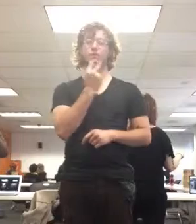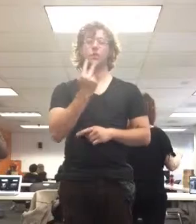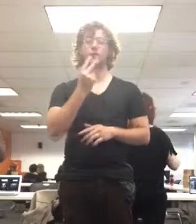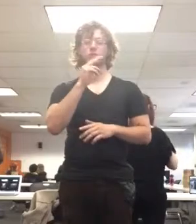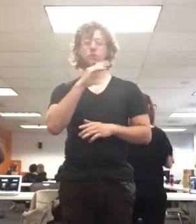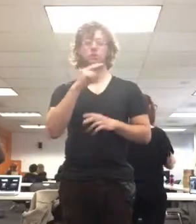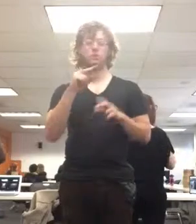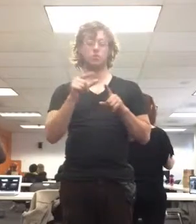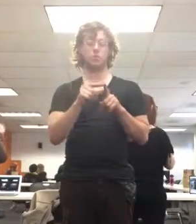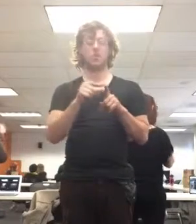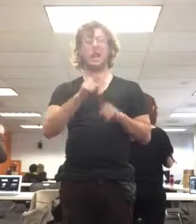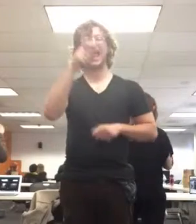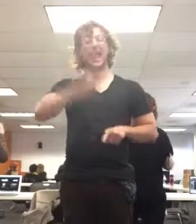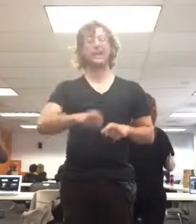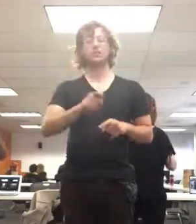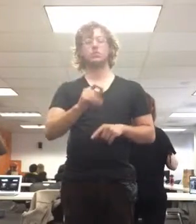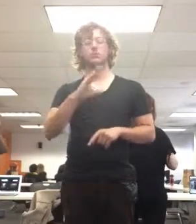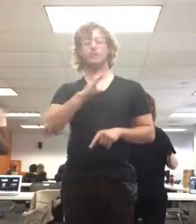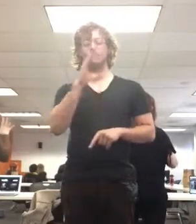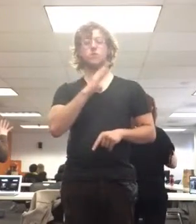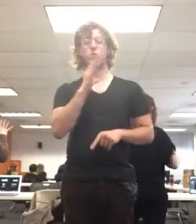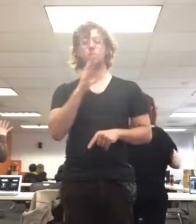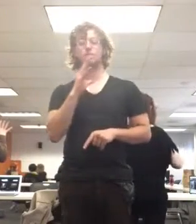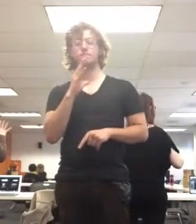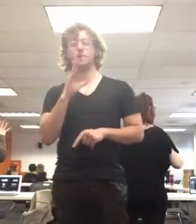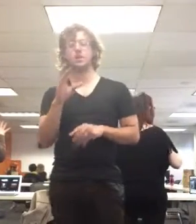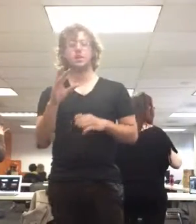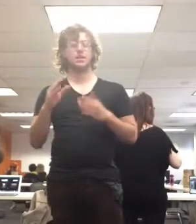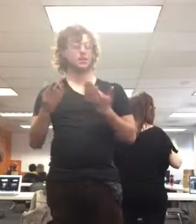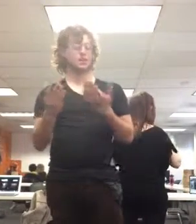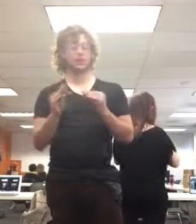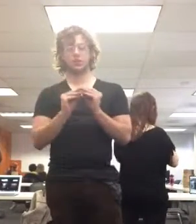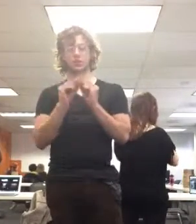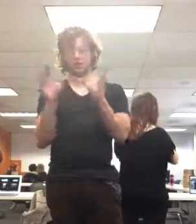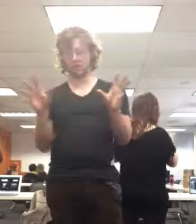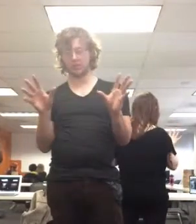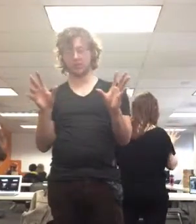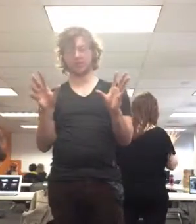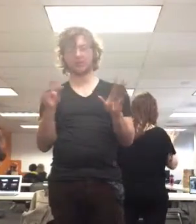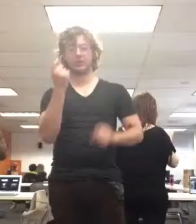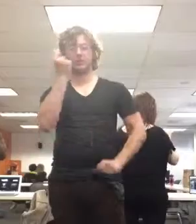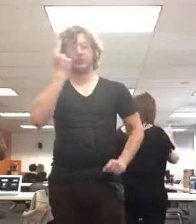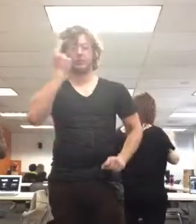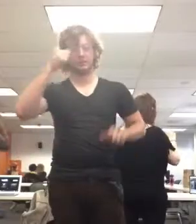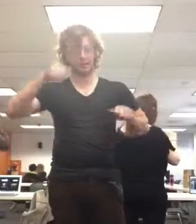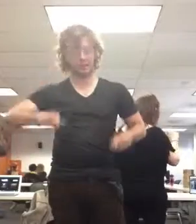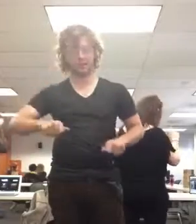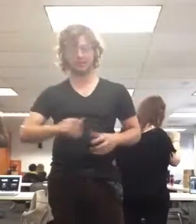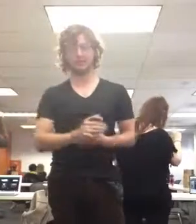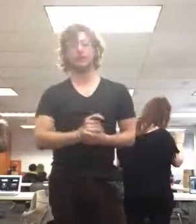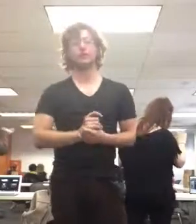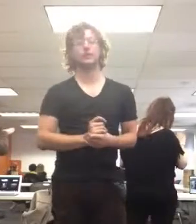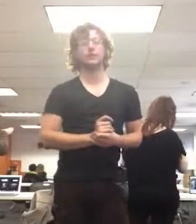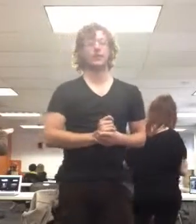formal, clean, crisp, and intelligible. Good? This is where we have those problems of,